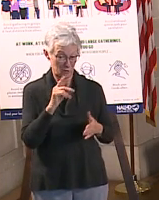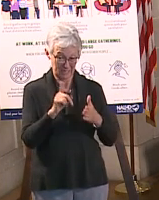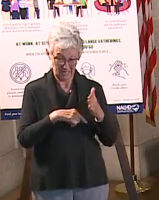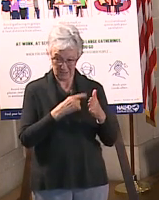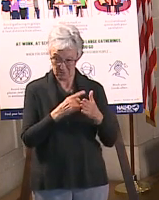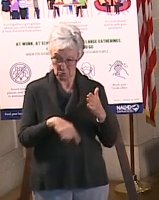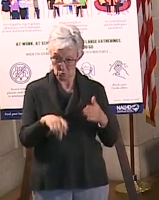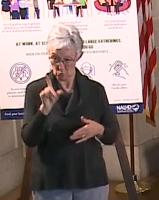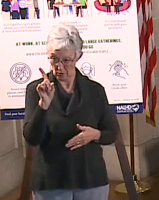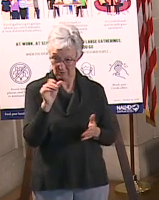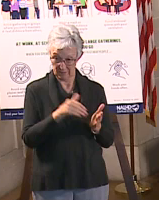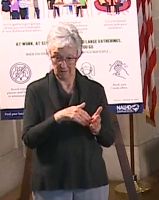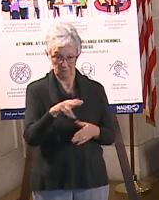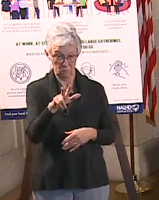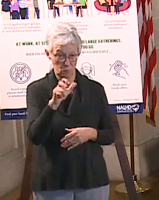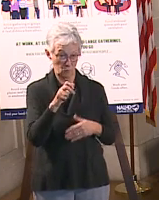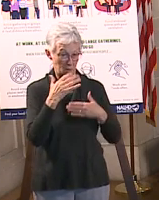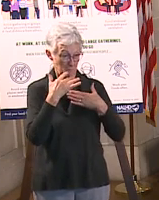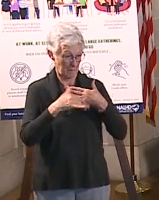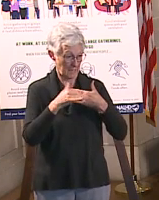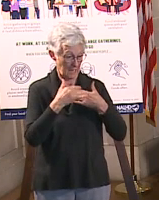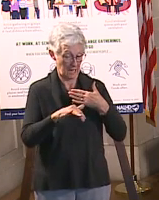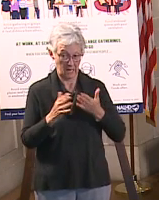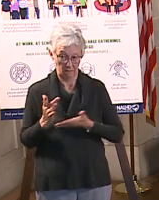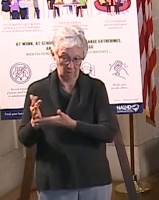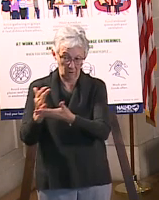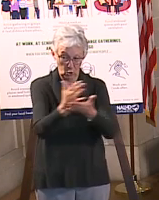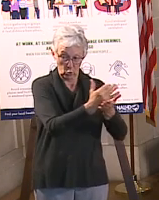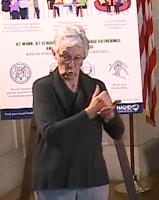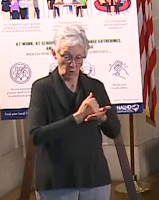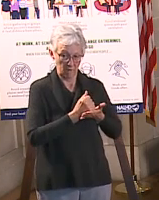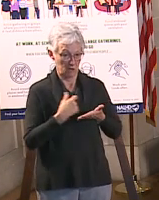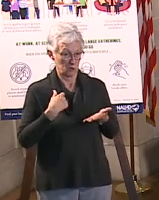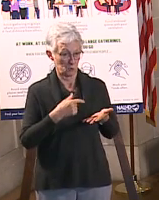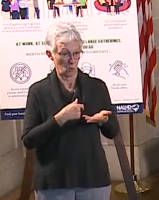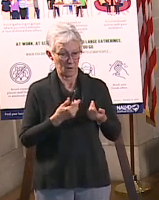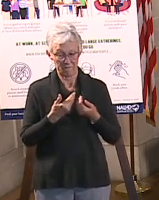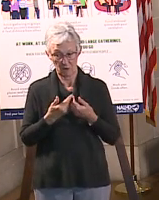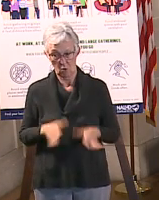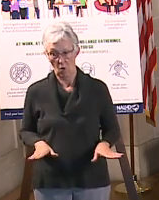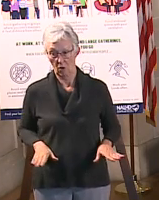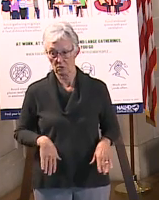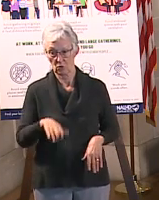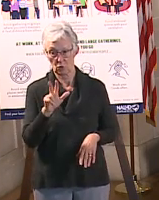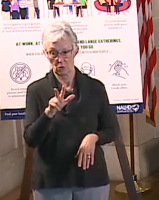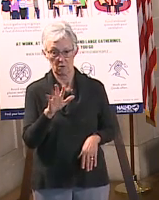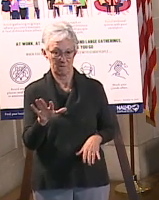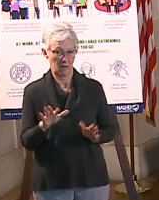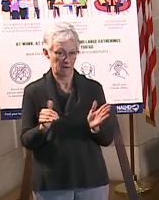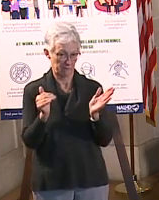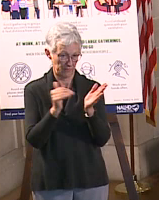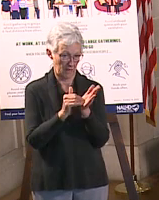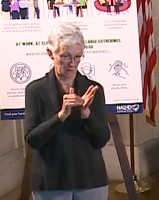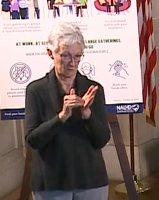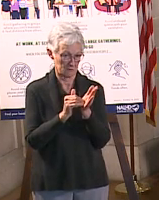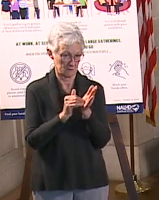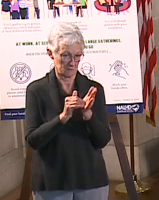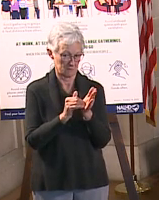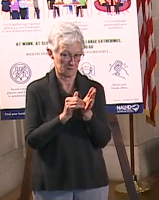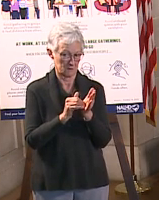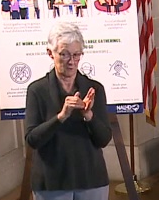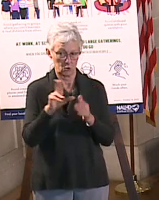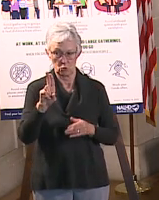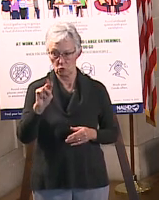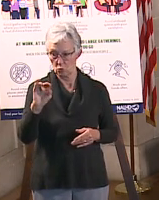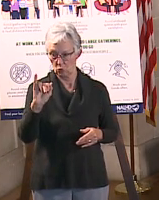drives, leading to the projected loss of approximately 35,000 units of collected